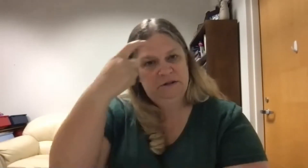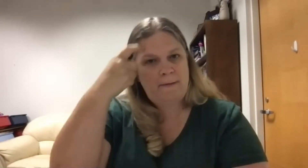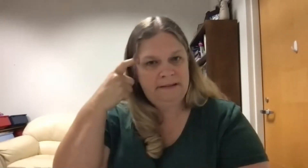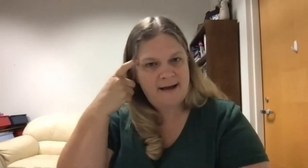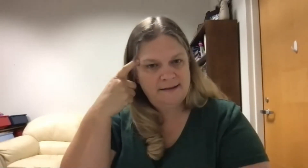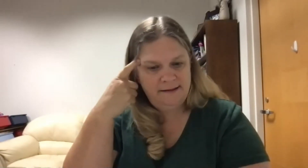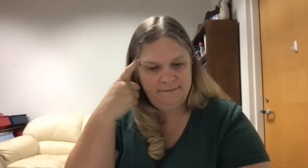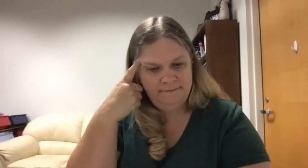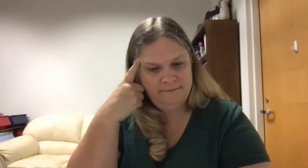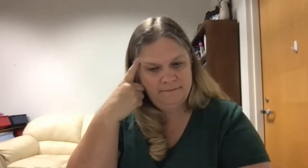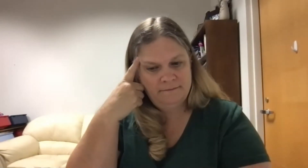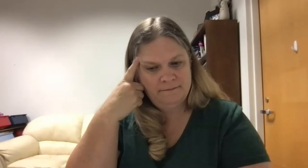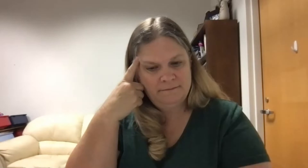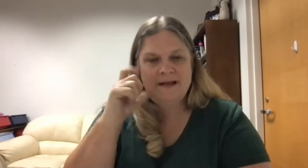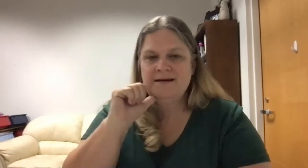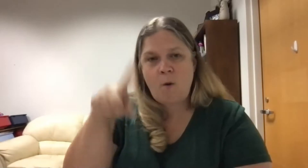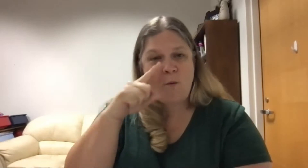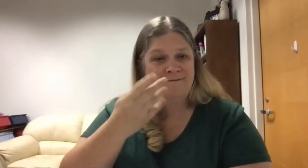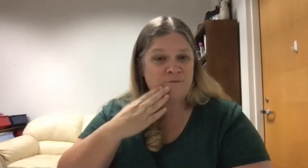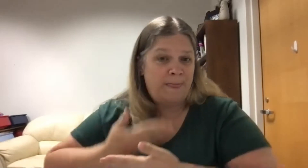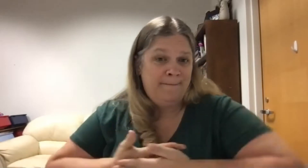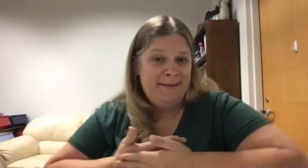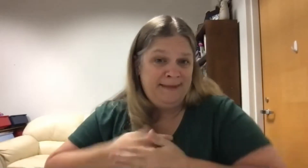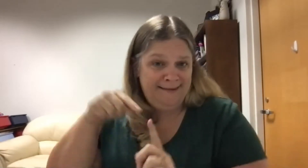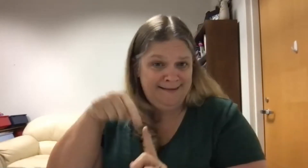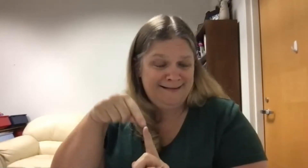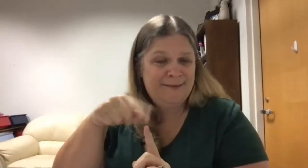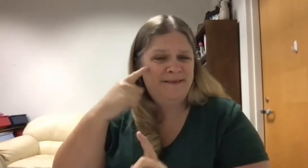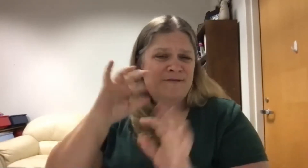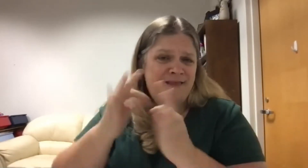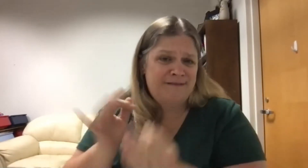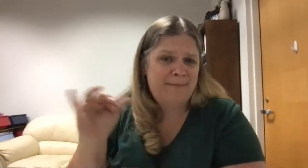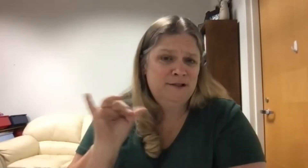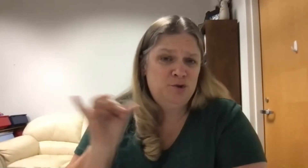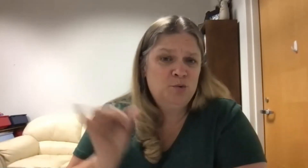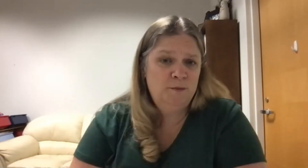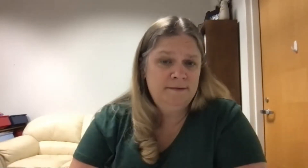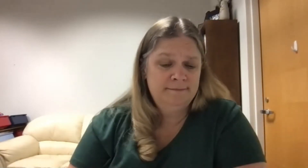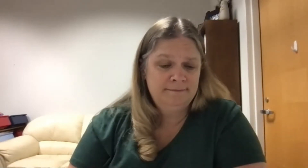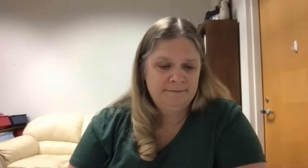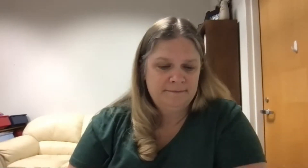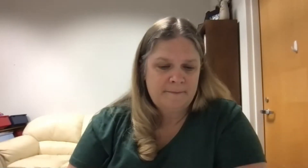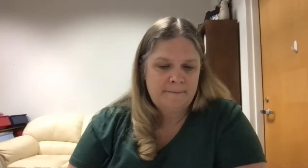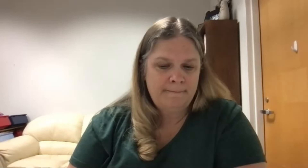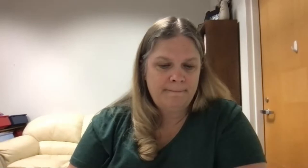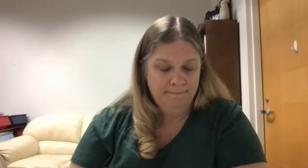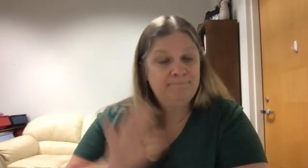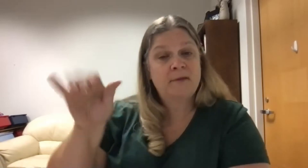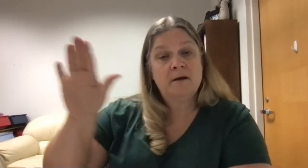That in of itself is very traumatic. Not only for the baby, but also for the family